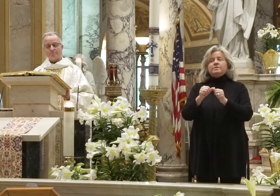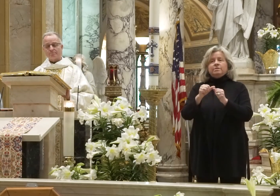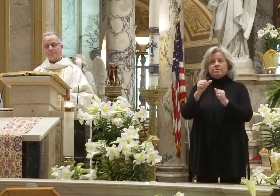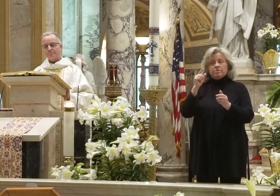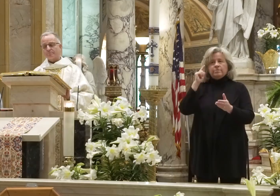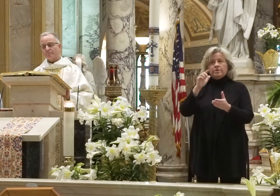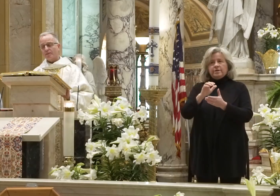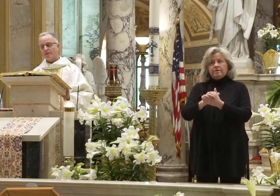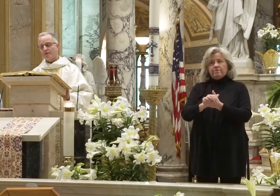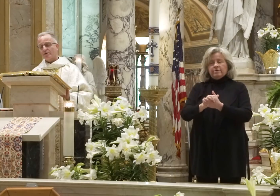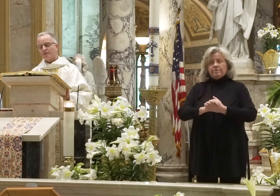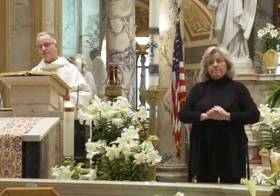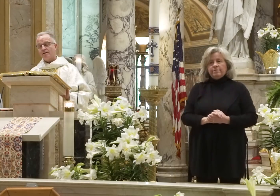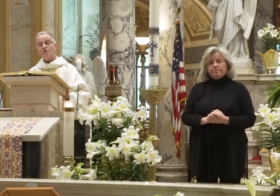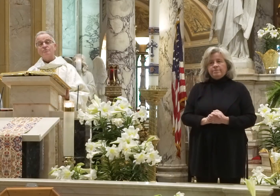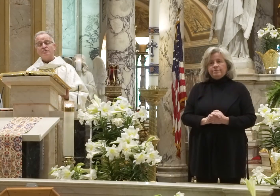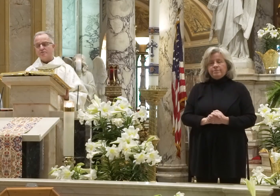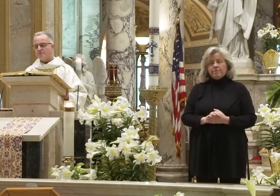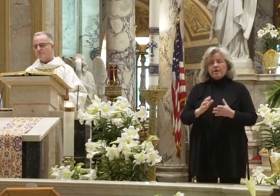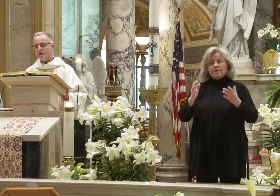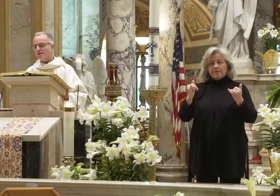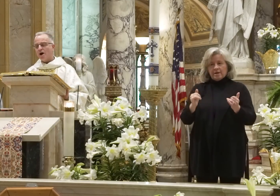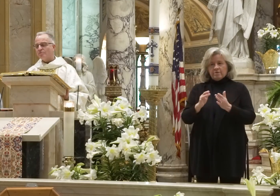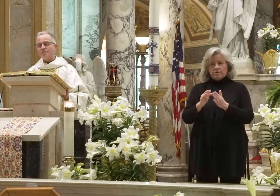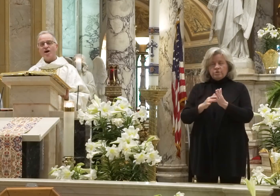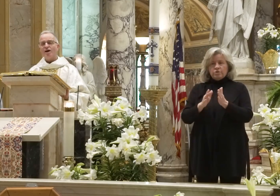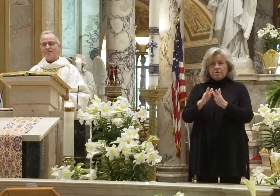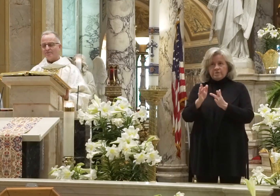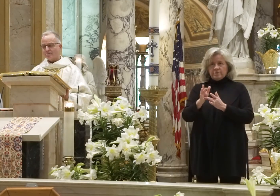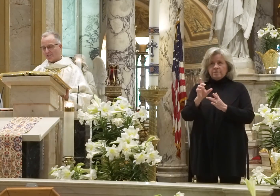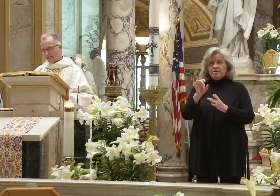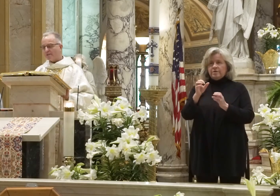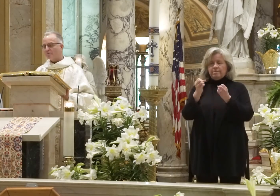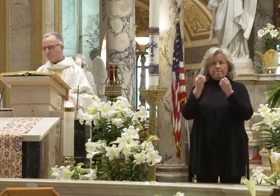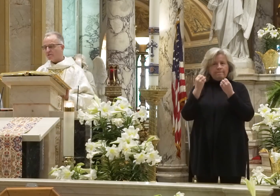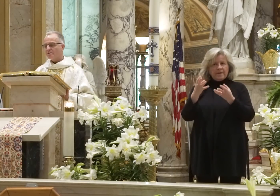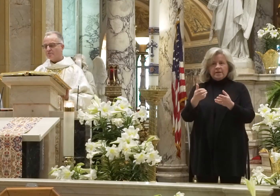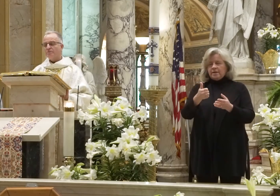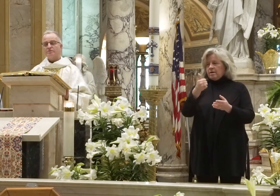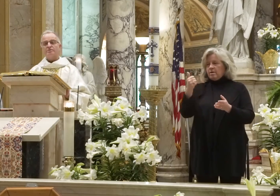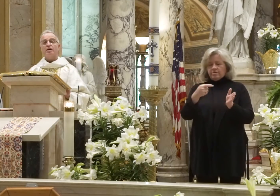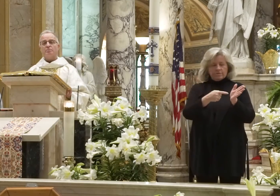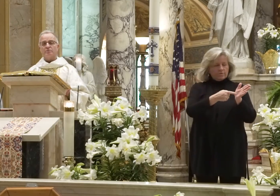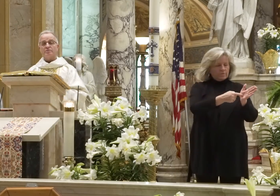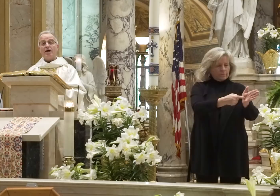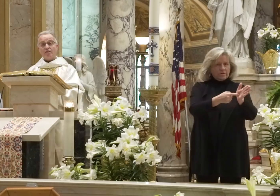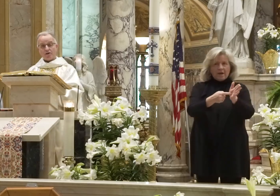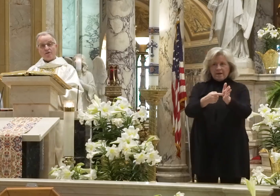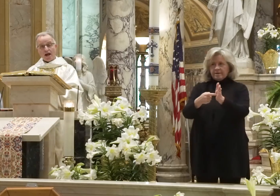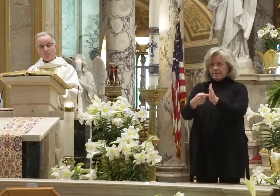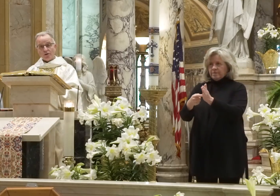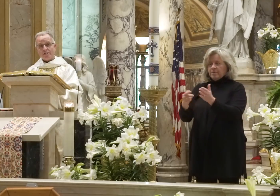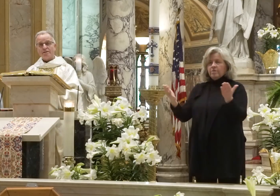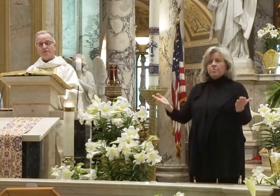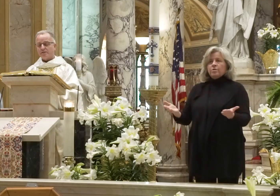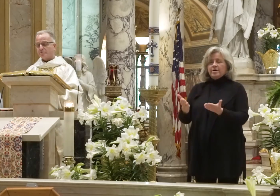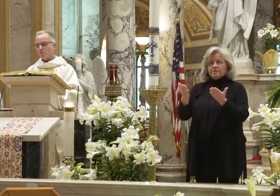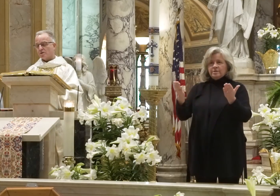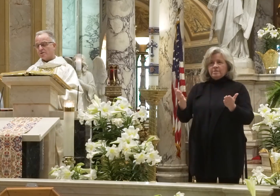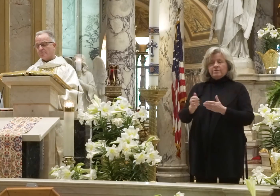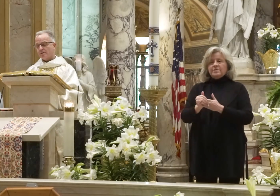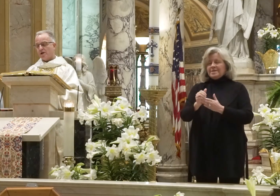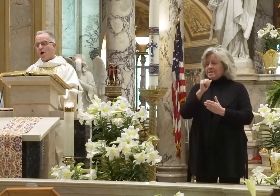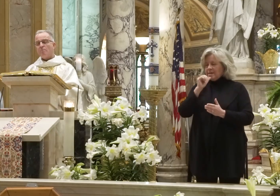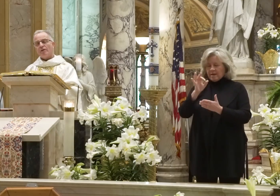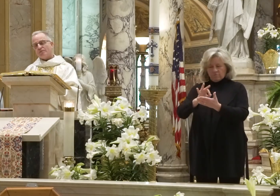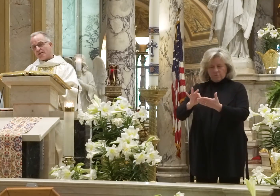believed." Now Jesus did many other signs in the presence of his disciples that are not written in this